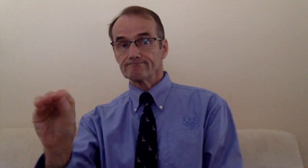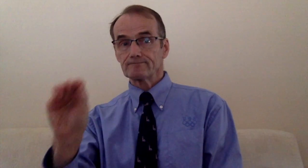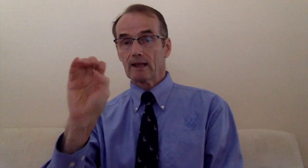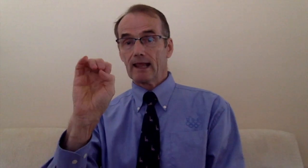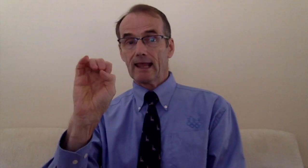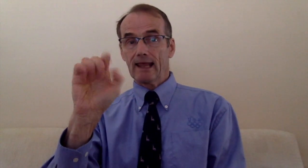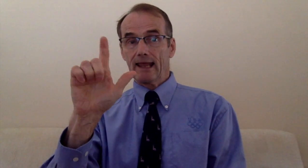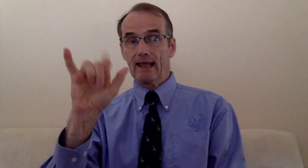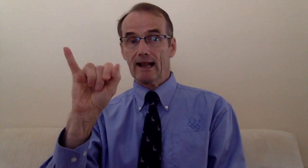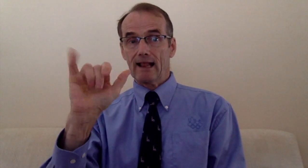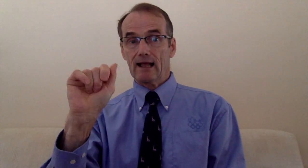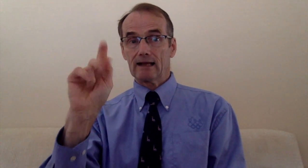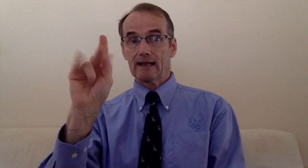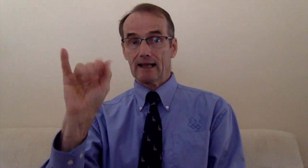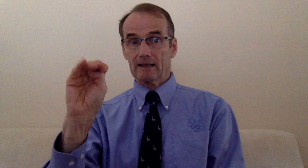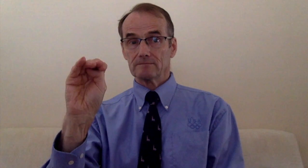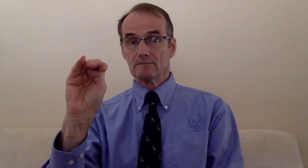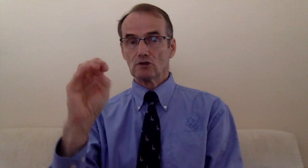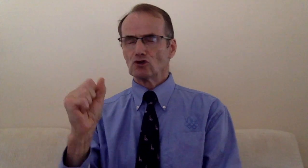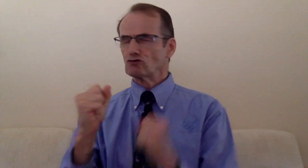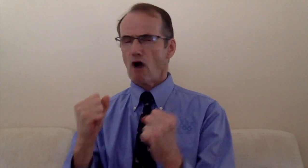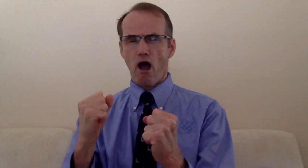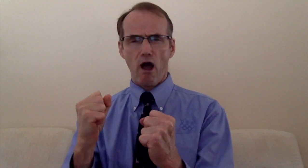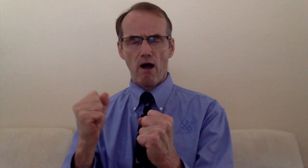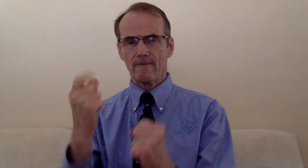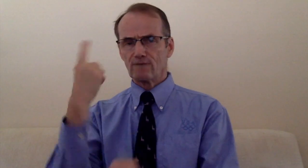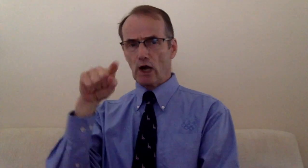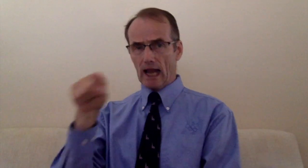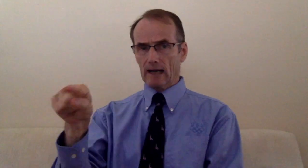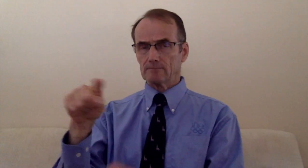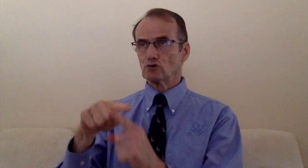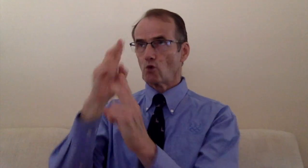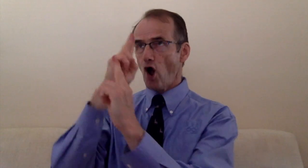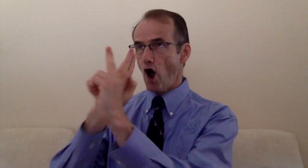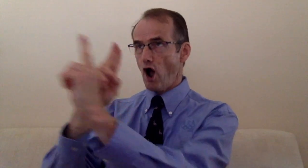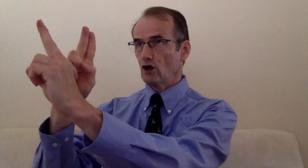I will fix him like a peg in a sure spot,